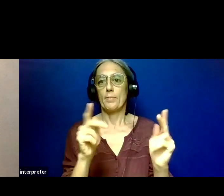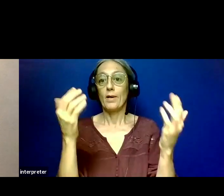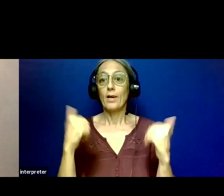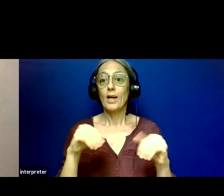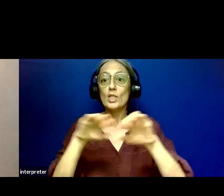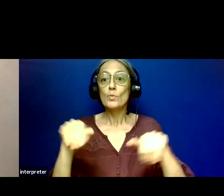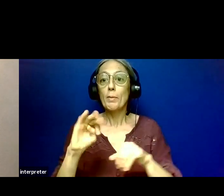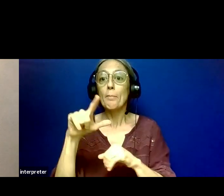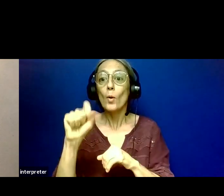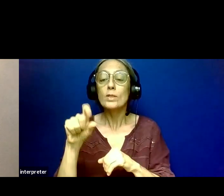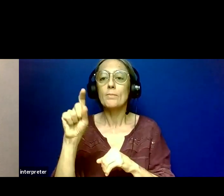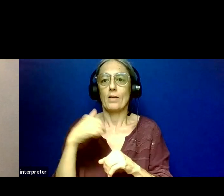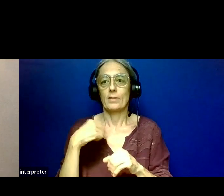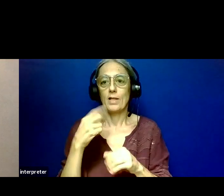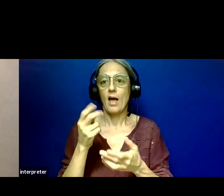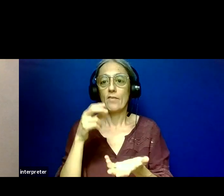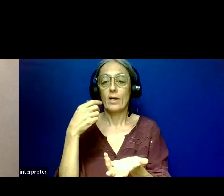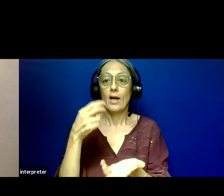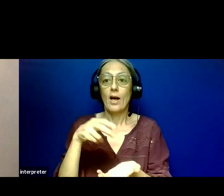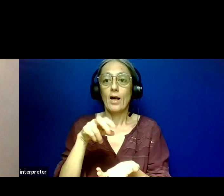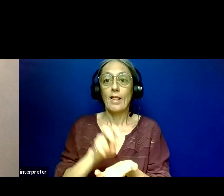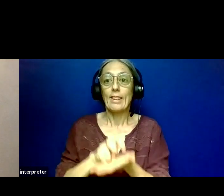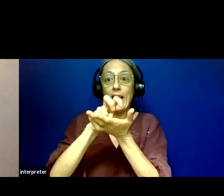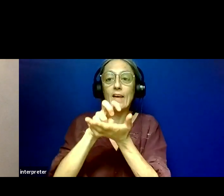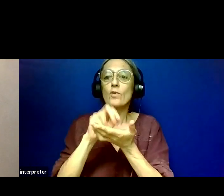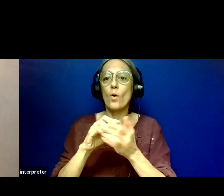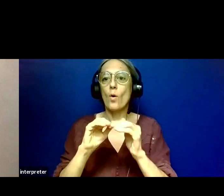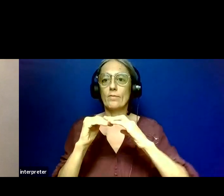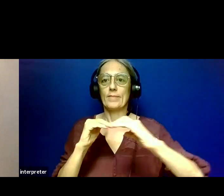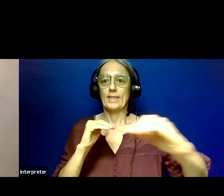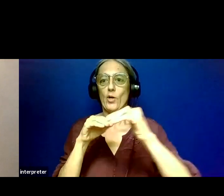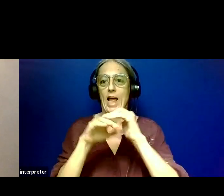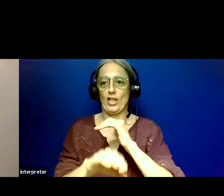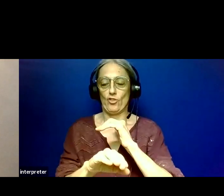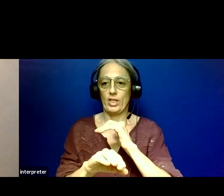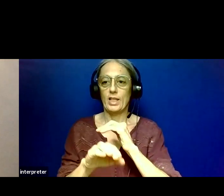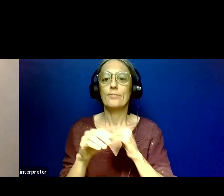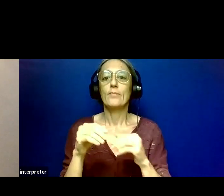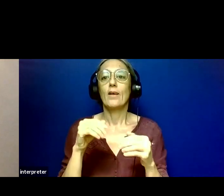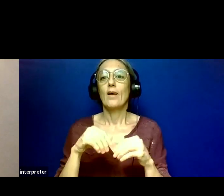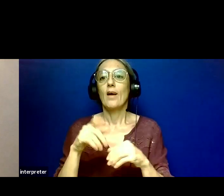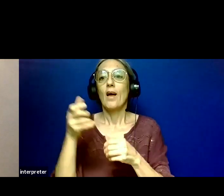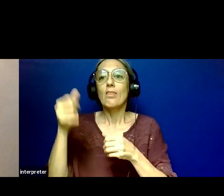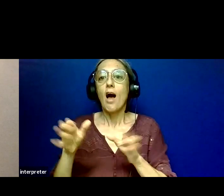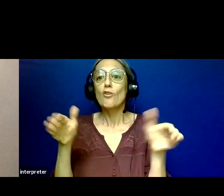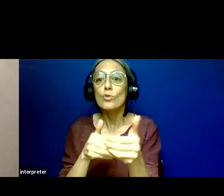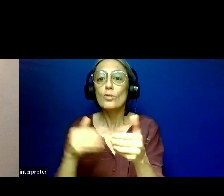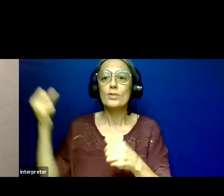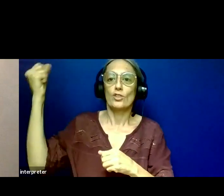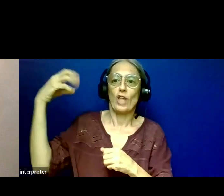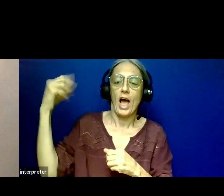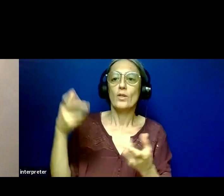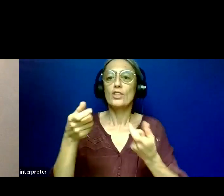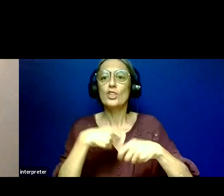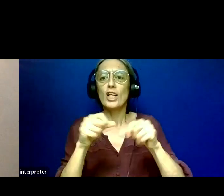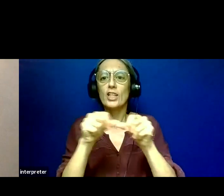pools must have a lift or a zero level entry to them. Locker rooms, showers, changing areas, those